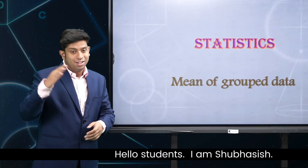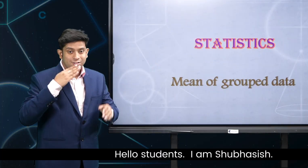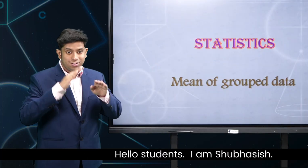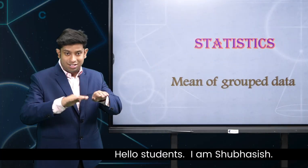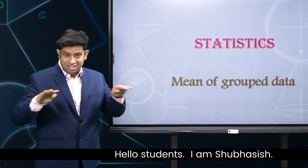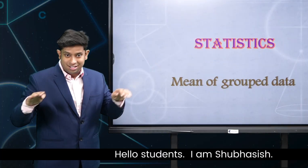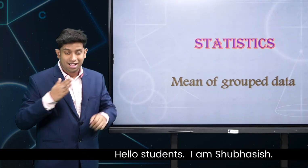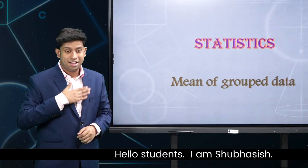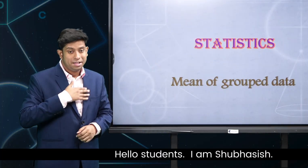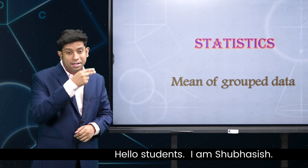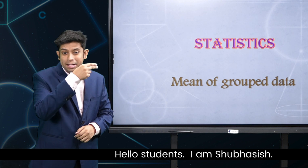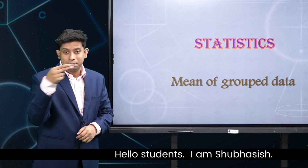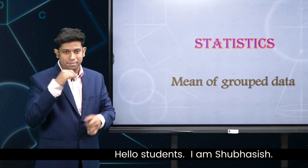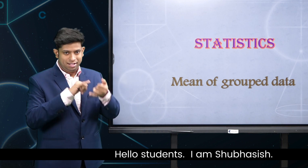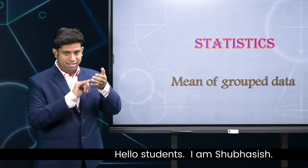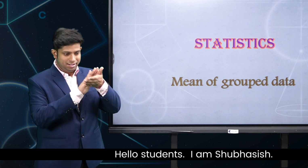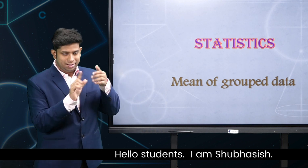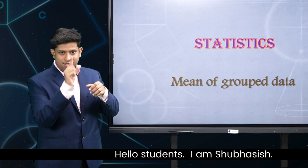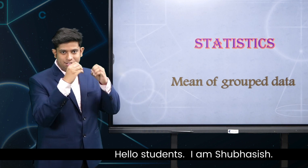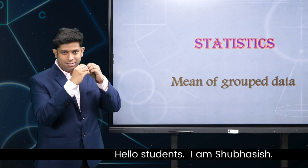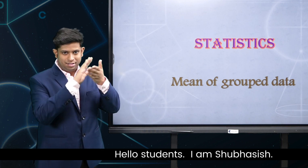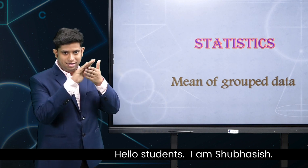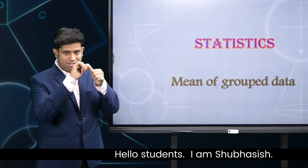Hello students, I am Subhashish.